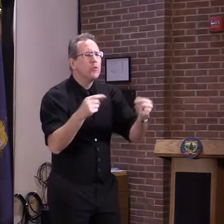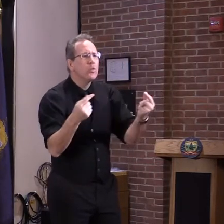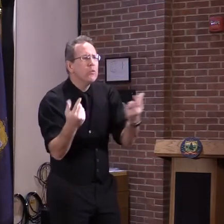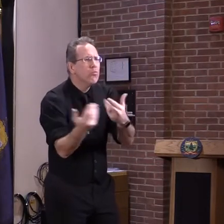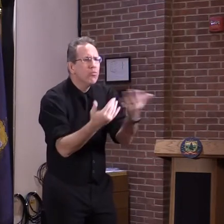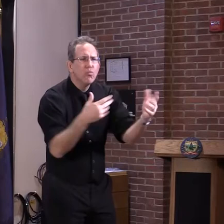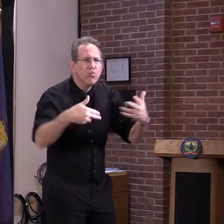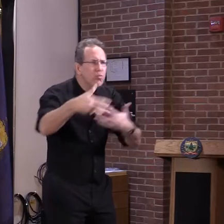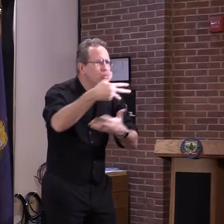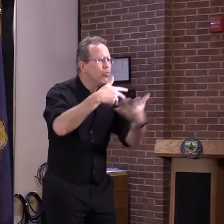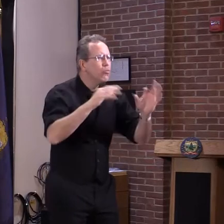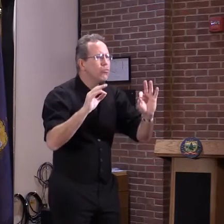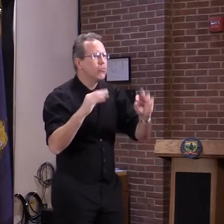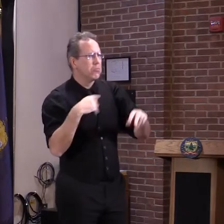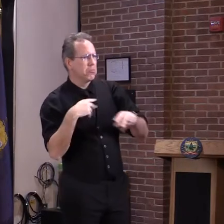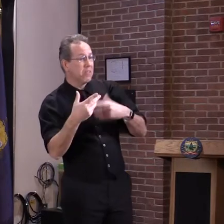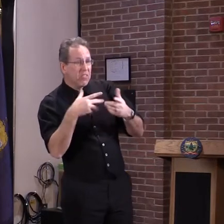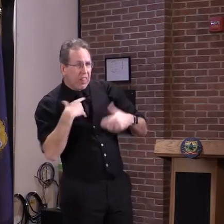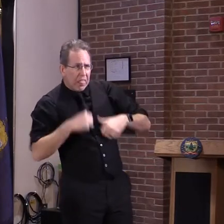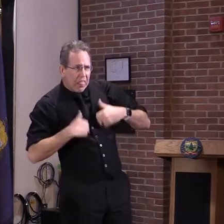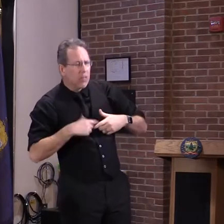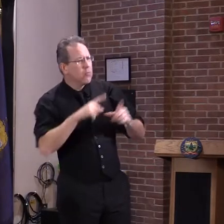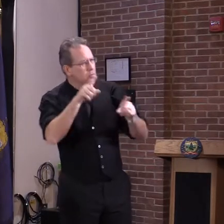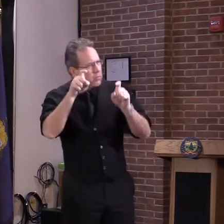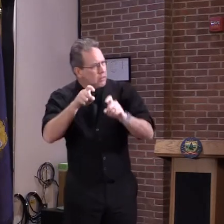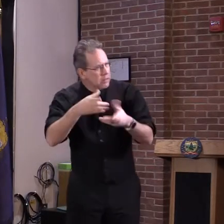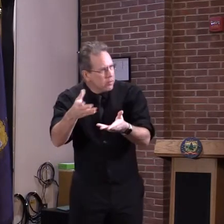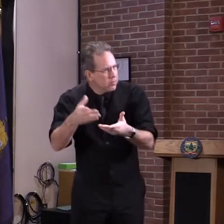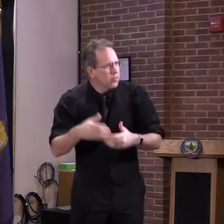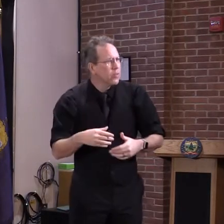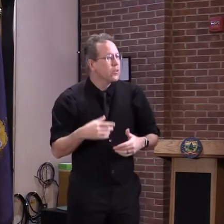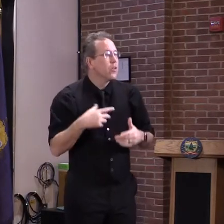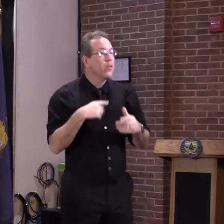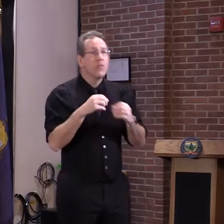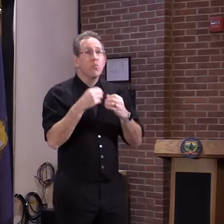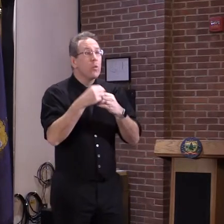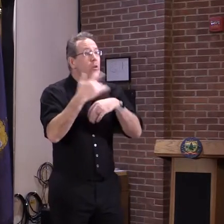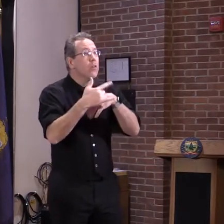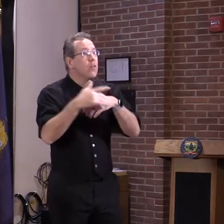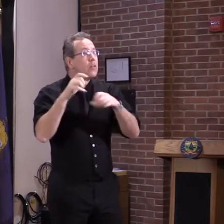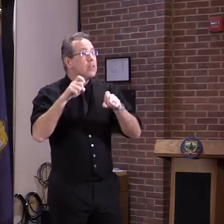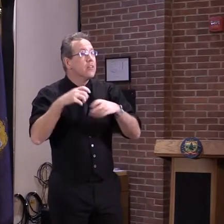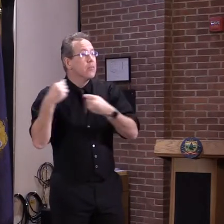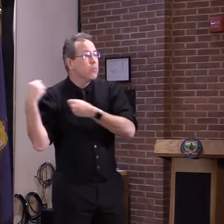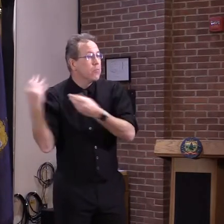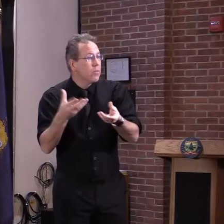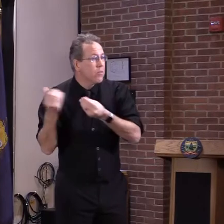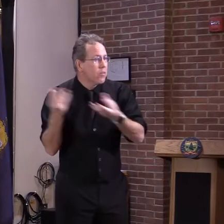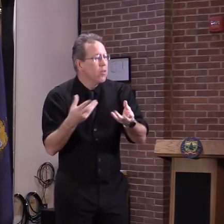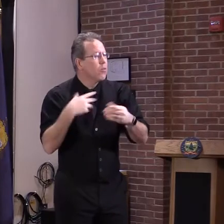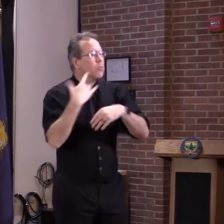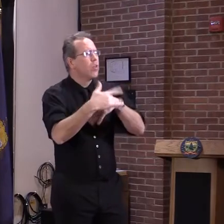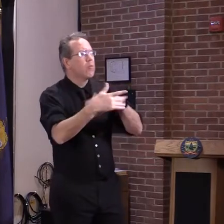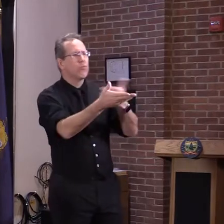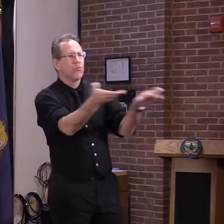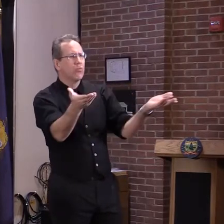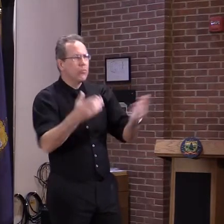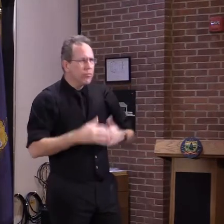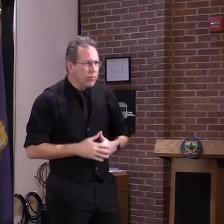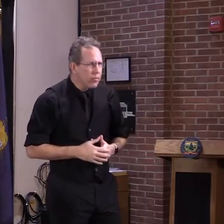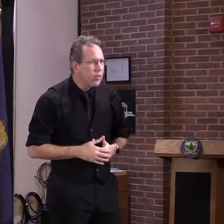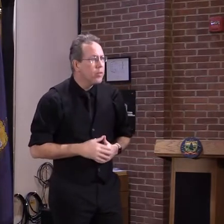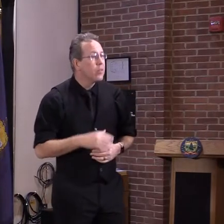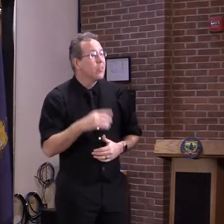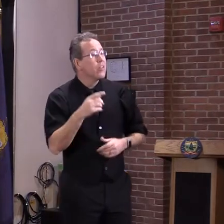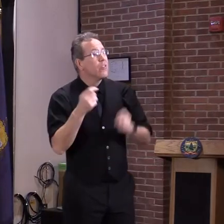increasing supply of rapid testing capacity, will be to use rapid testing